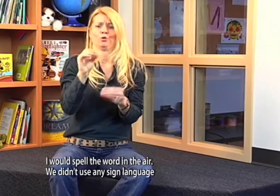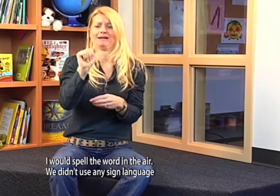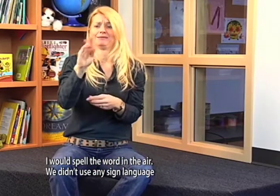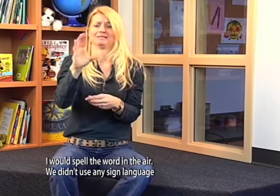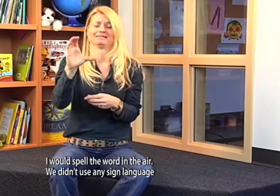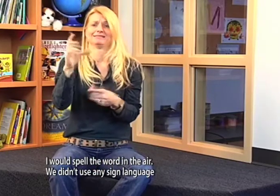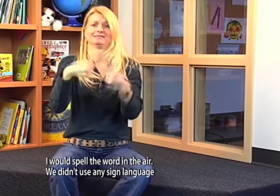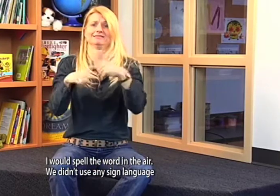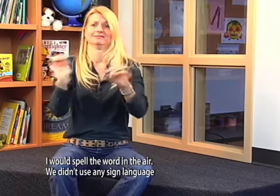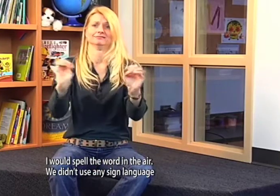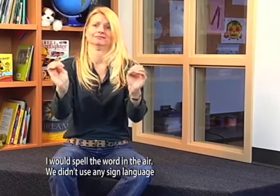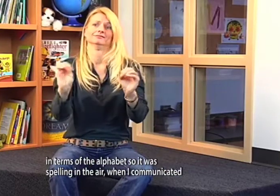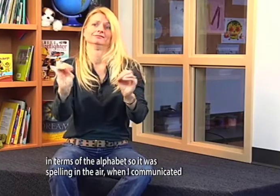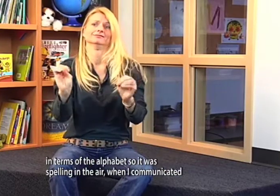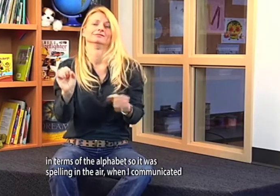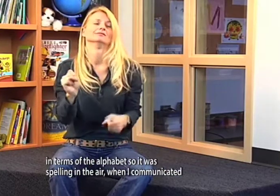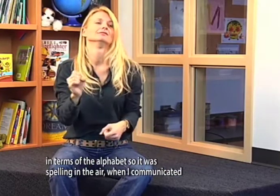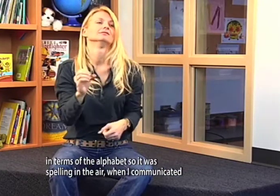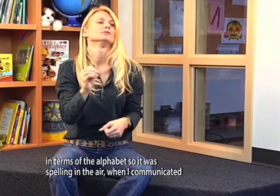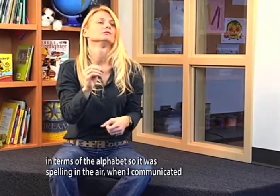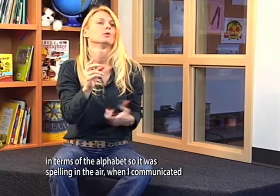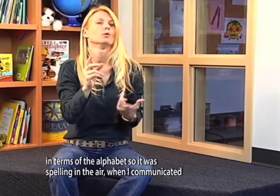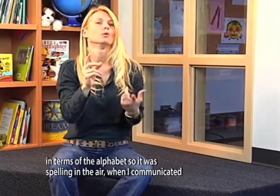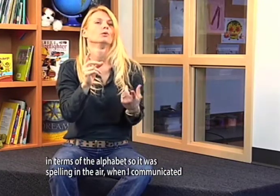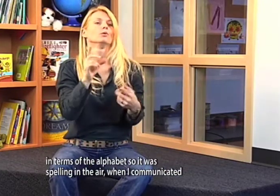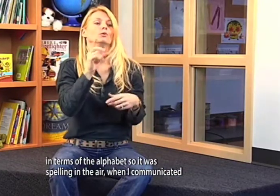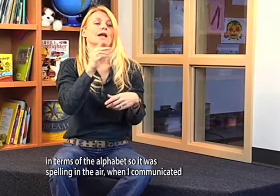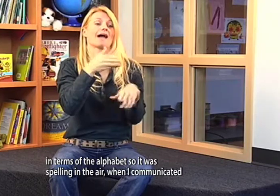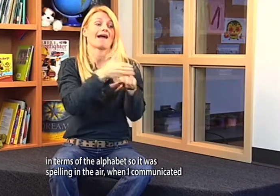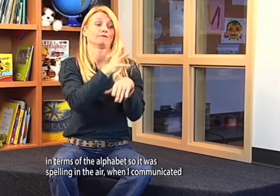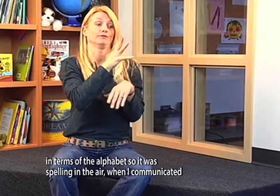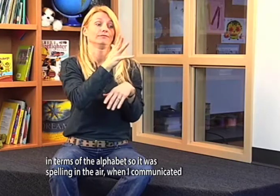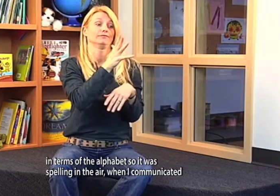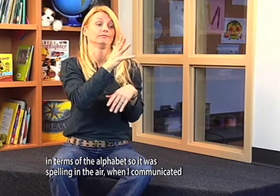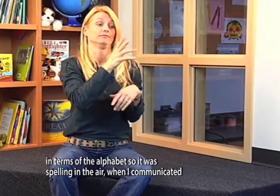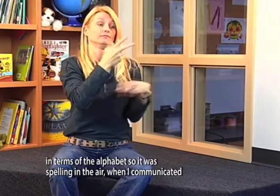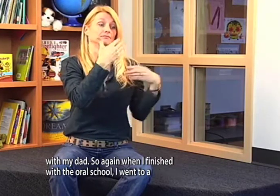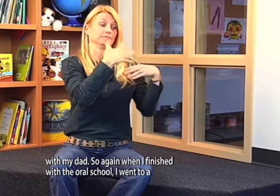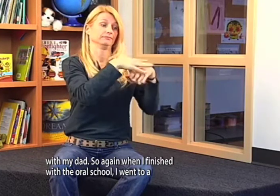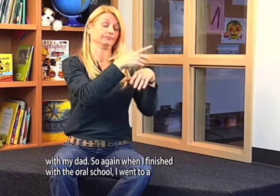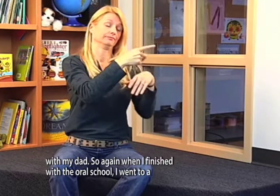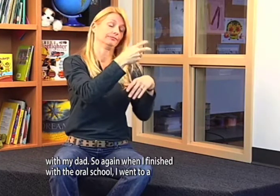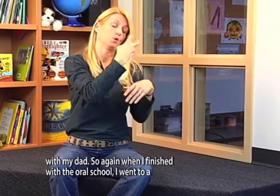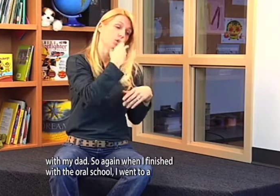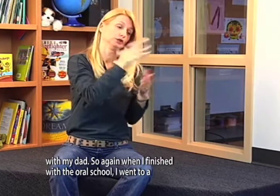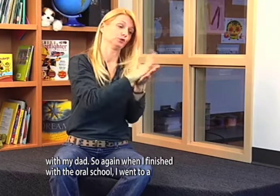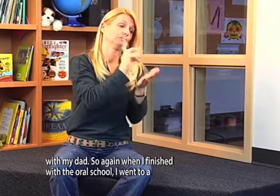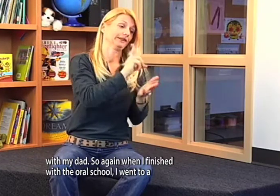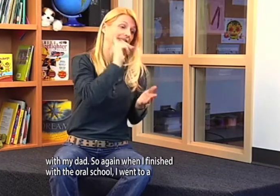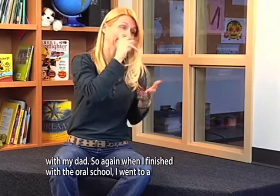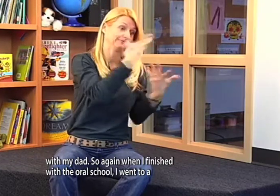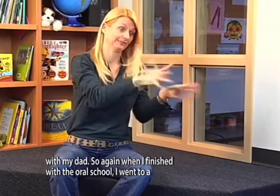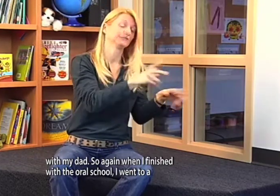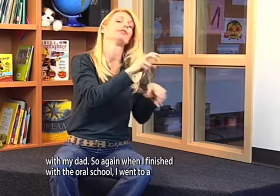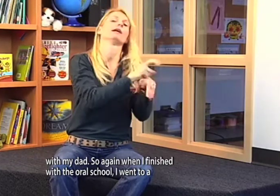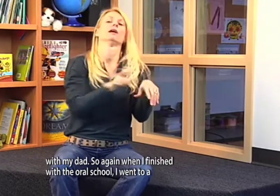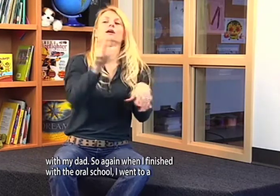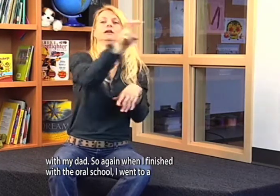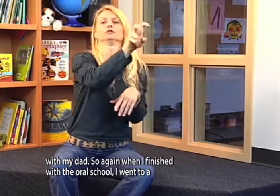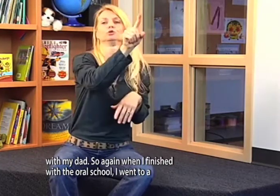We didn't use any sign language in terms of the alphabet, so it was spelling in the air when I communicated with my dad. So again, when I finished with the